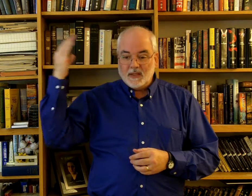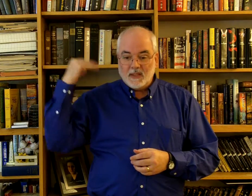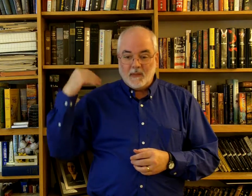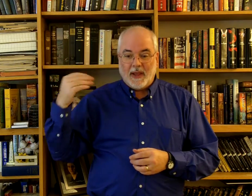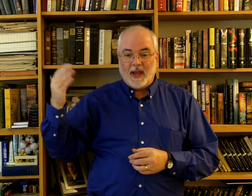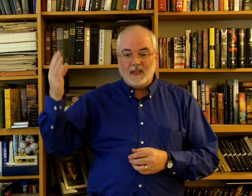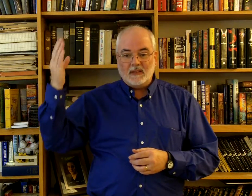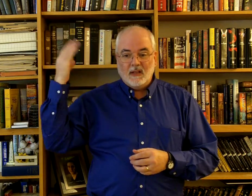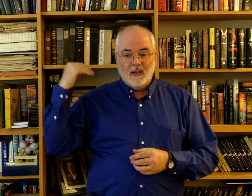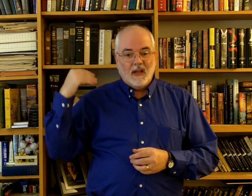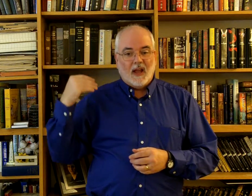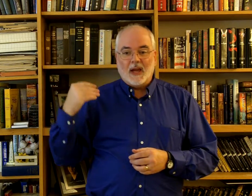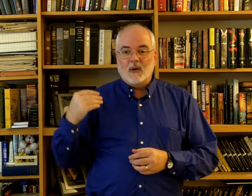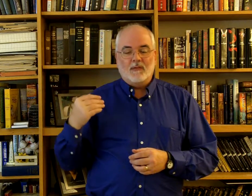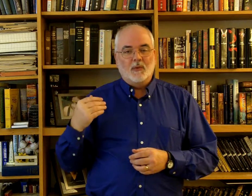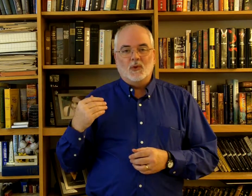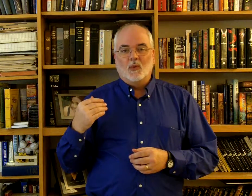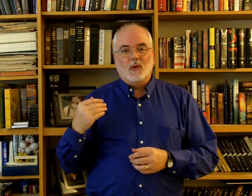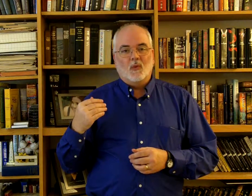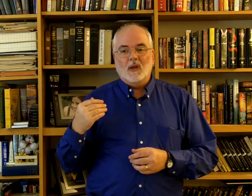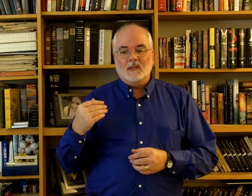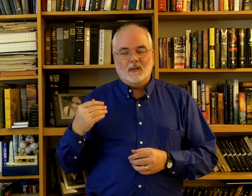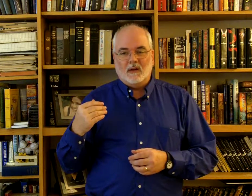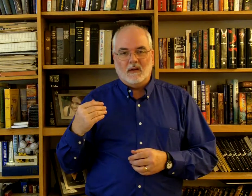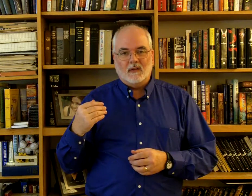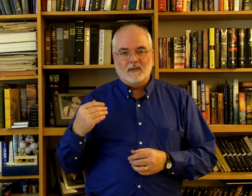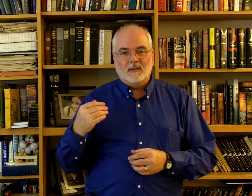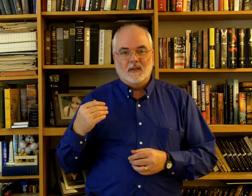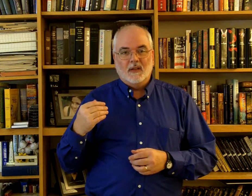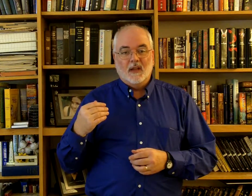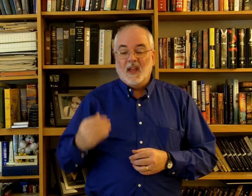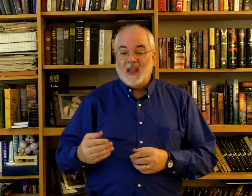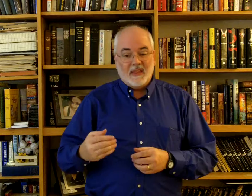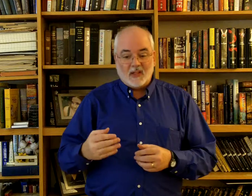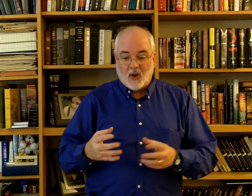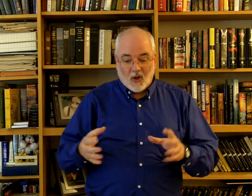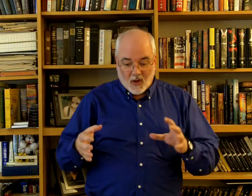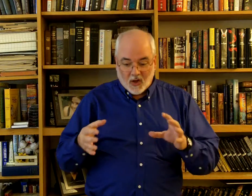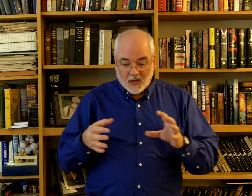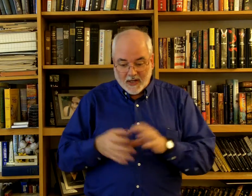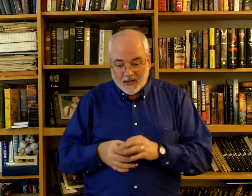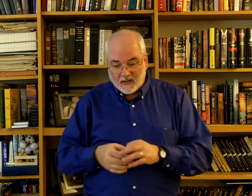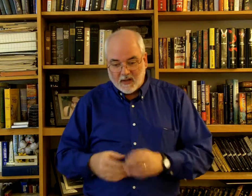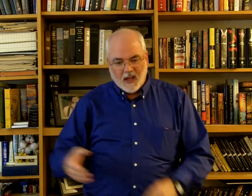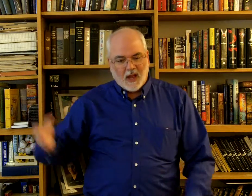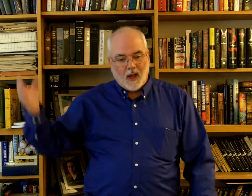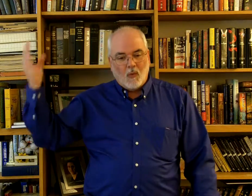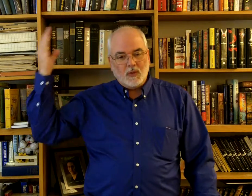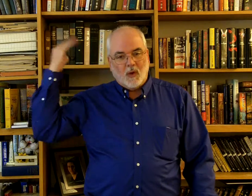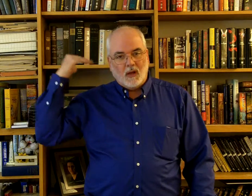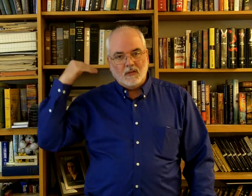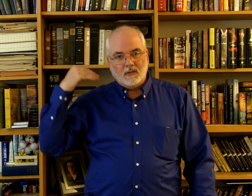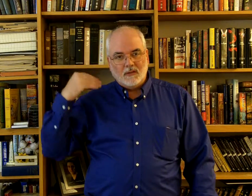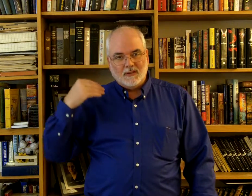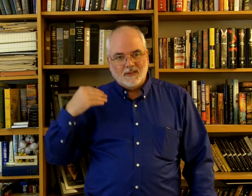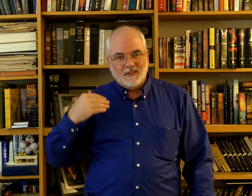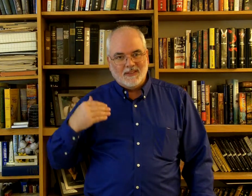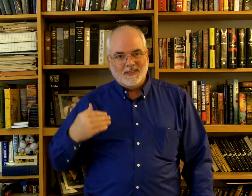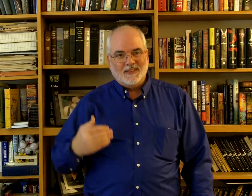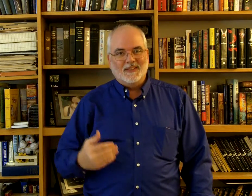the past, I don't have to put the word was in there. That's all connected. I once was,